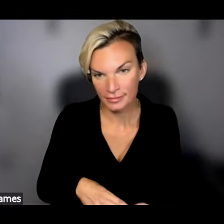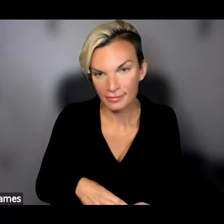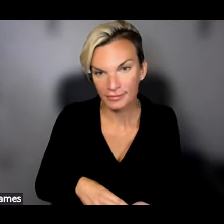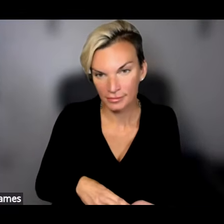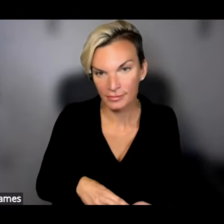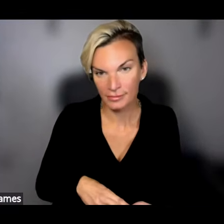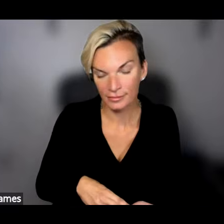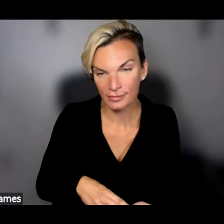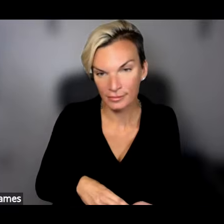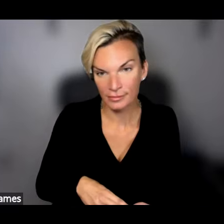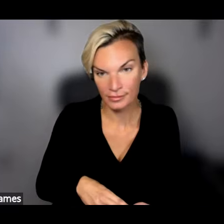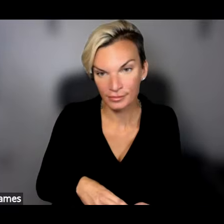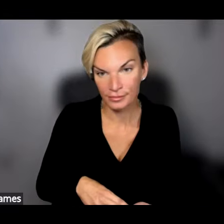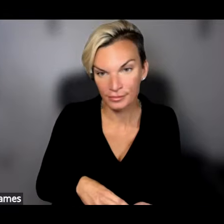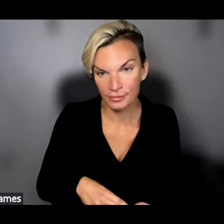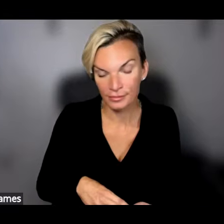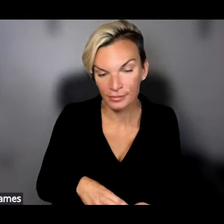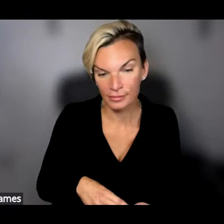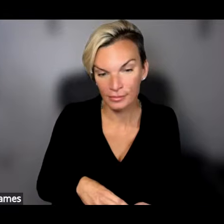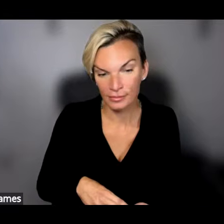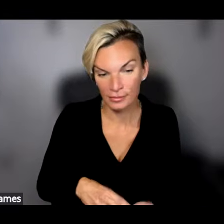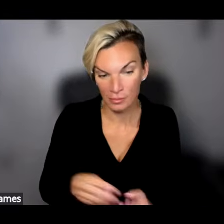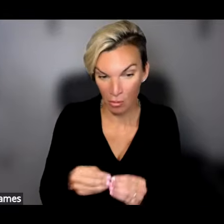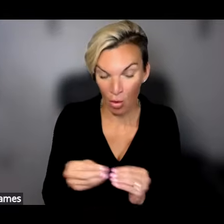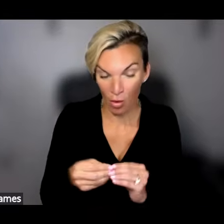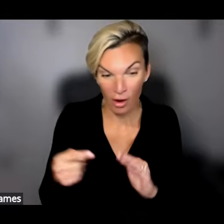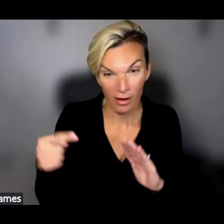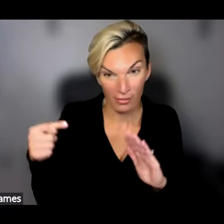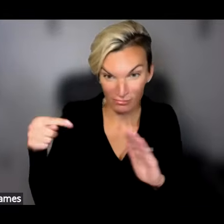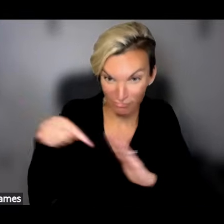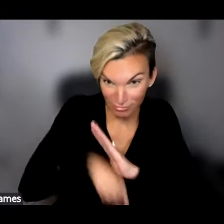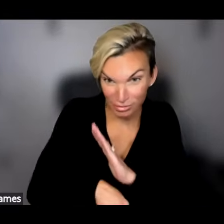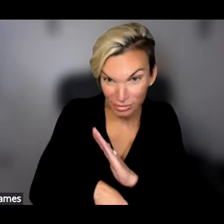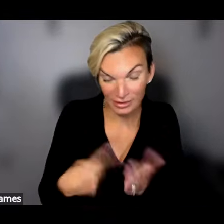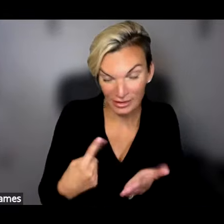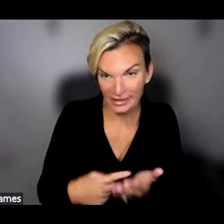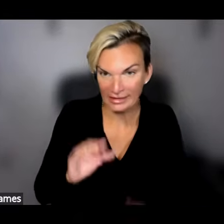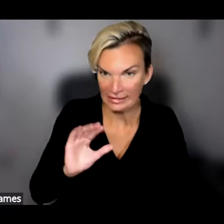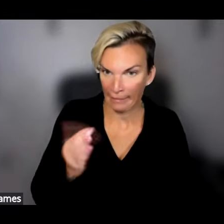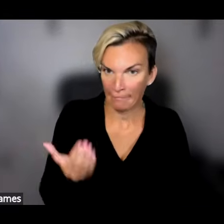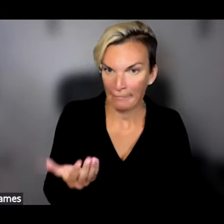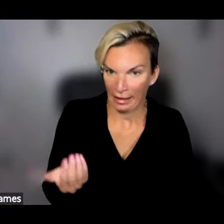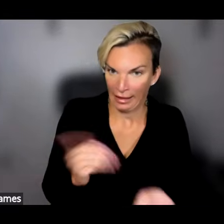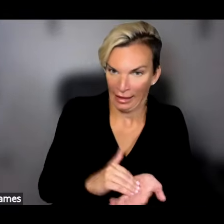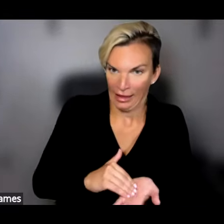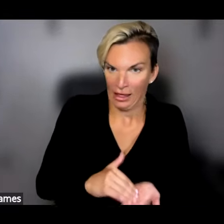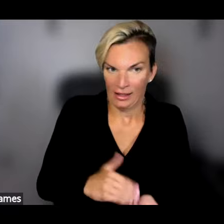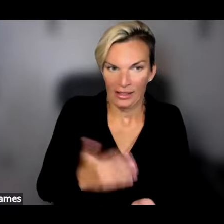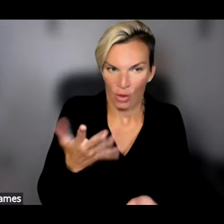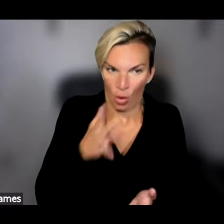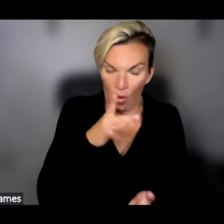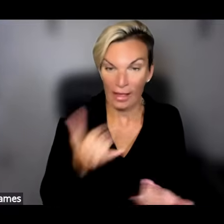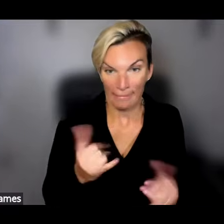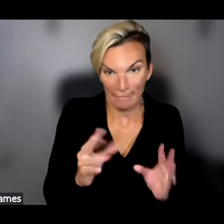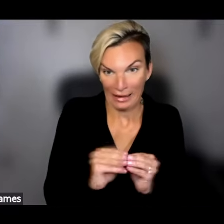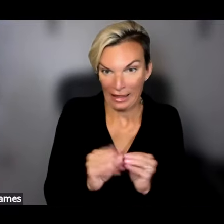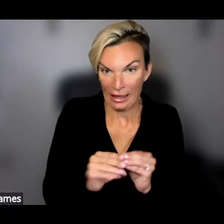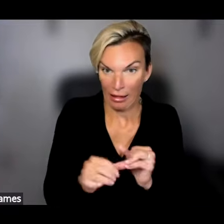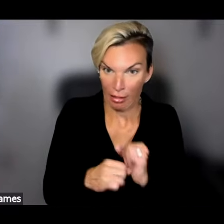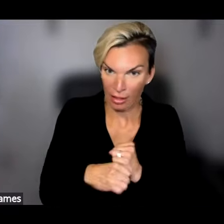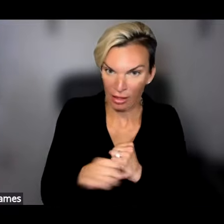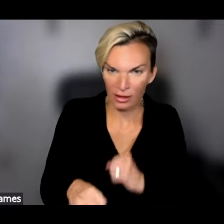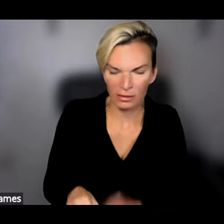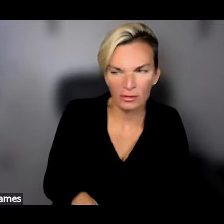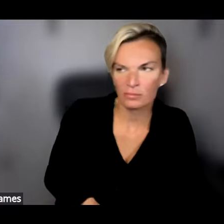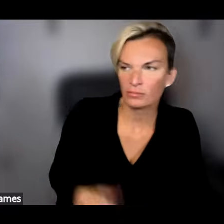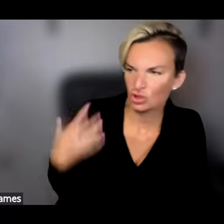I don't know if we want to revisit that more, but it looks like we're going to do it all over again and have another very long meeting. No, I think we can get